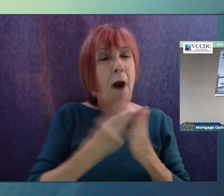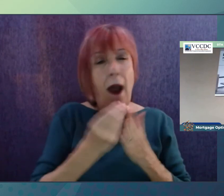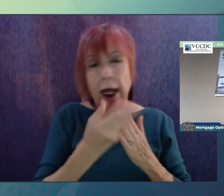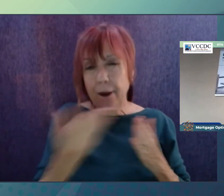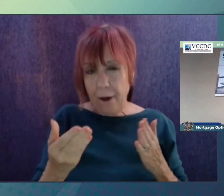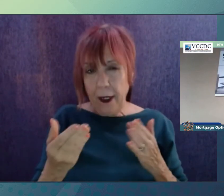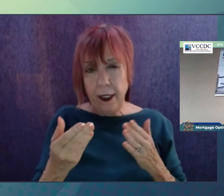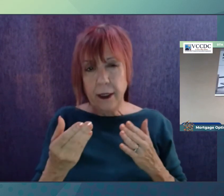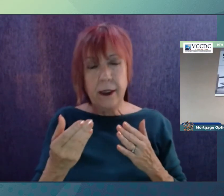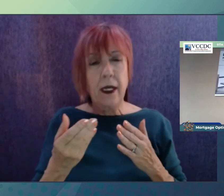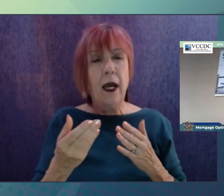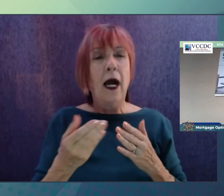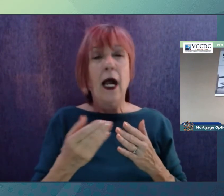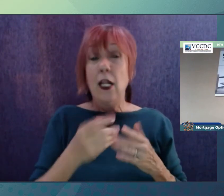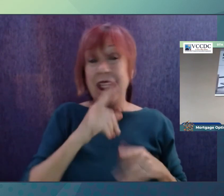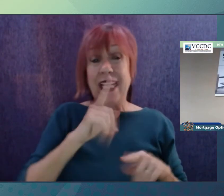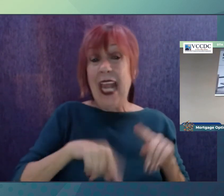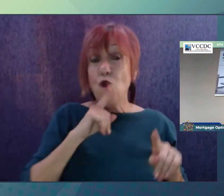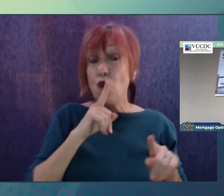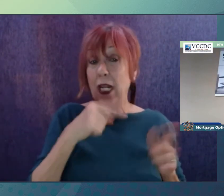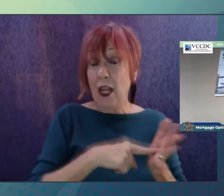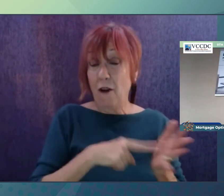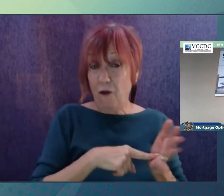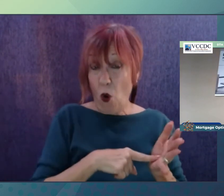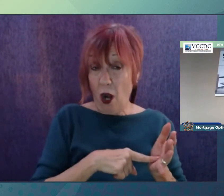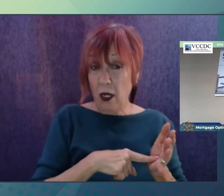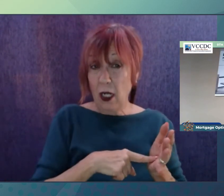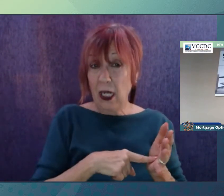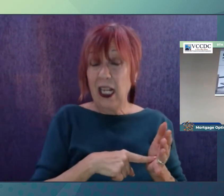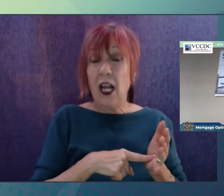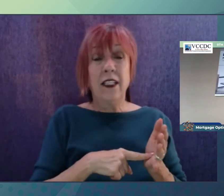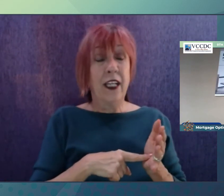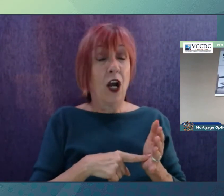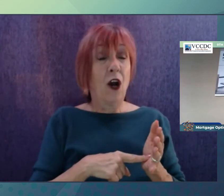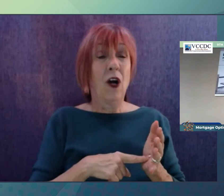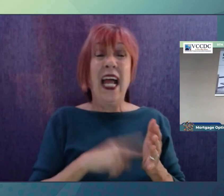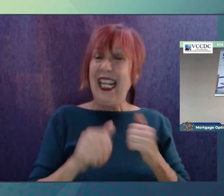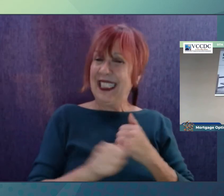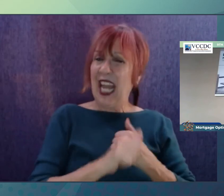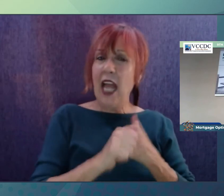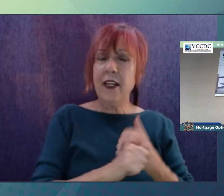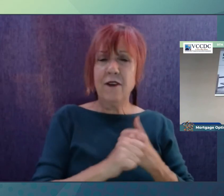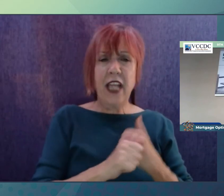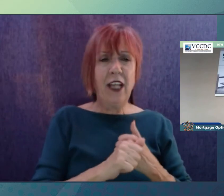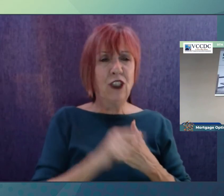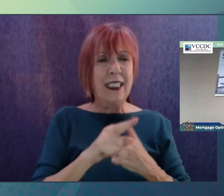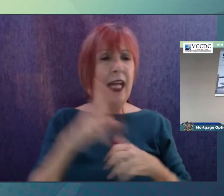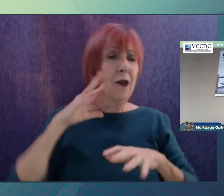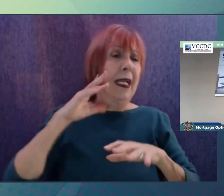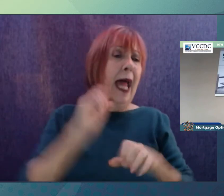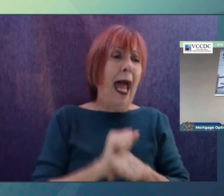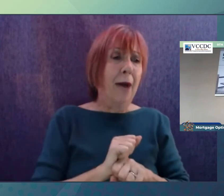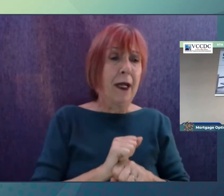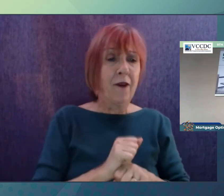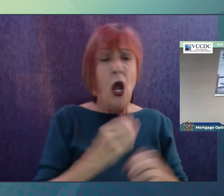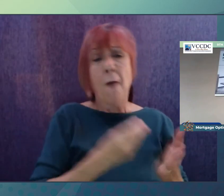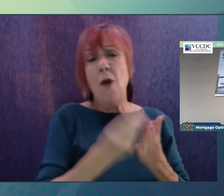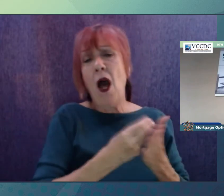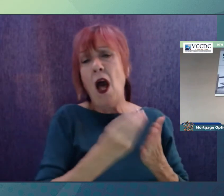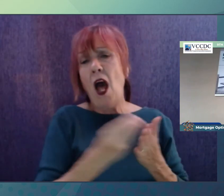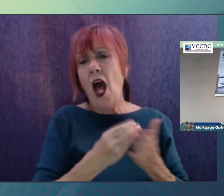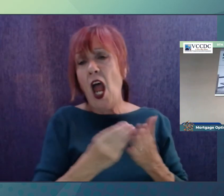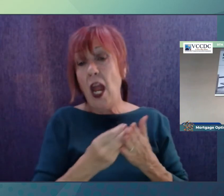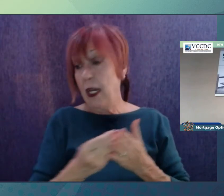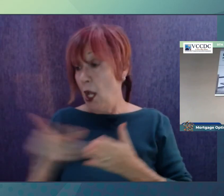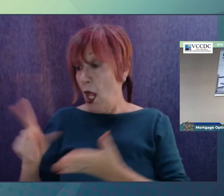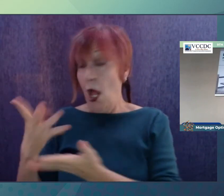into the habit of living beyond your means is dangerous and makes it extra difficult to get by if your financial situation changes